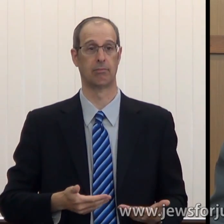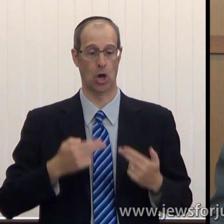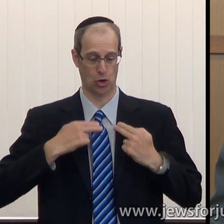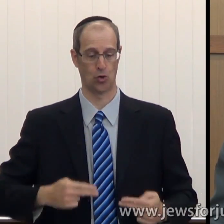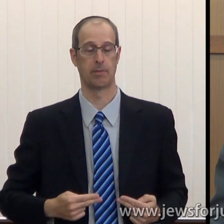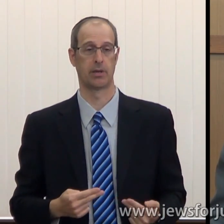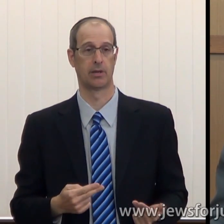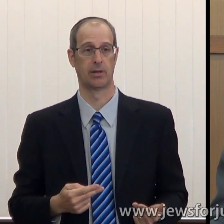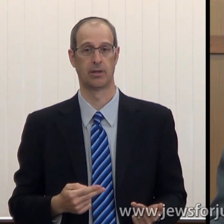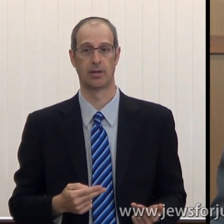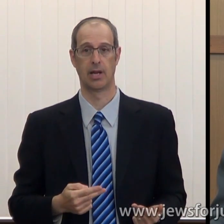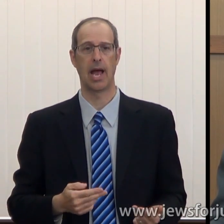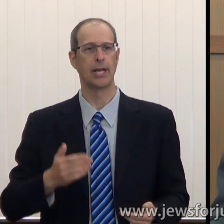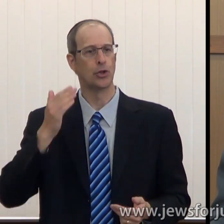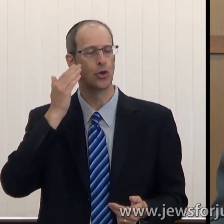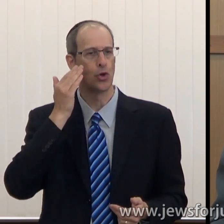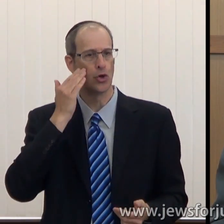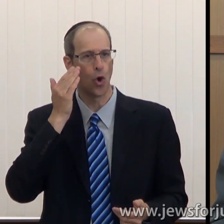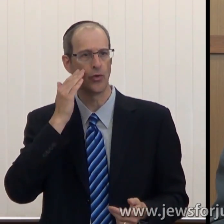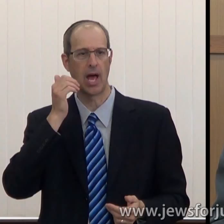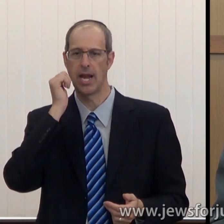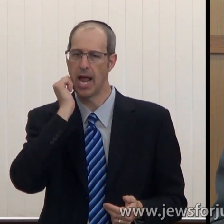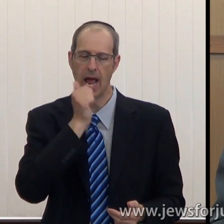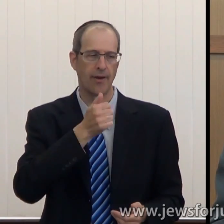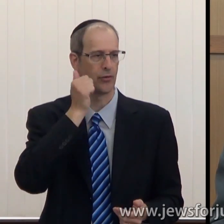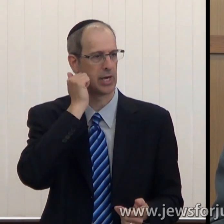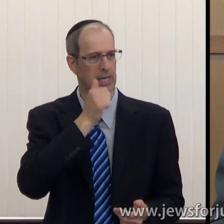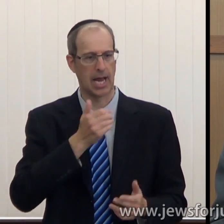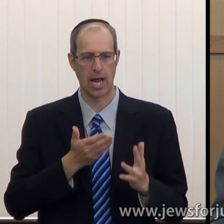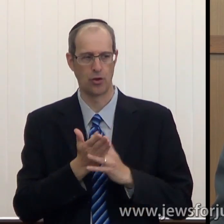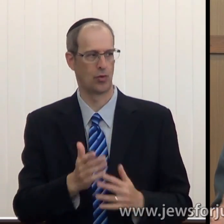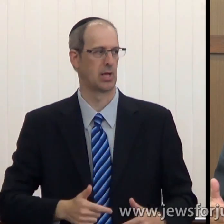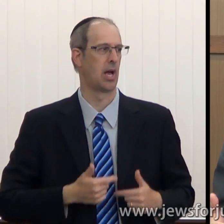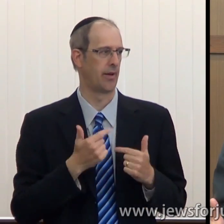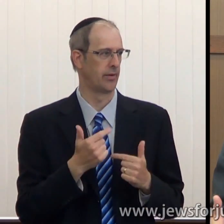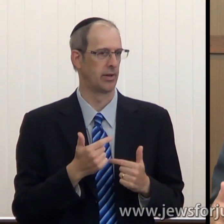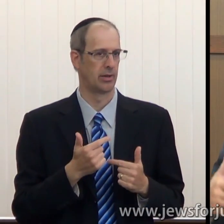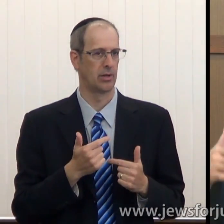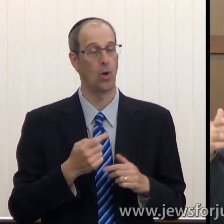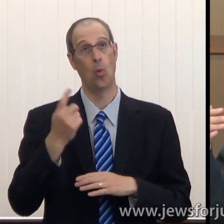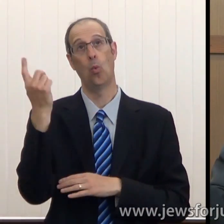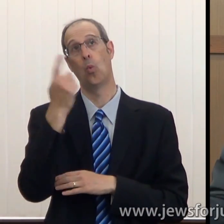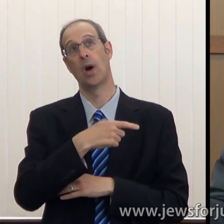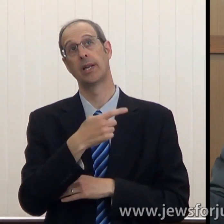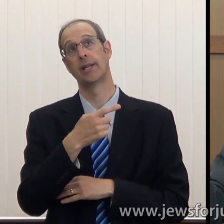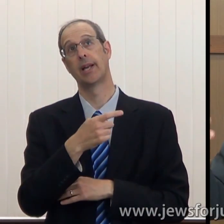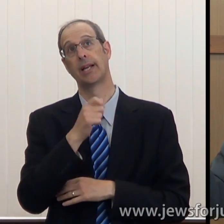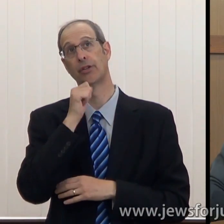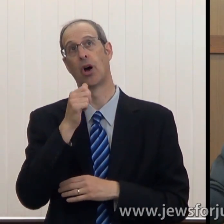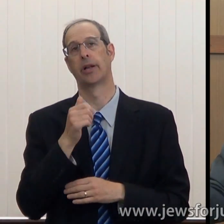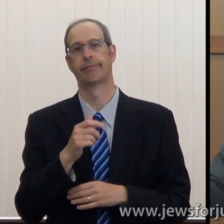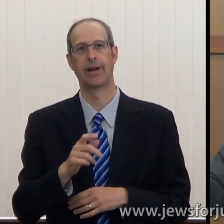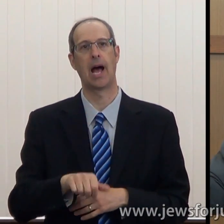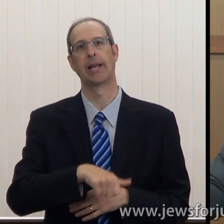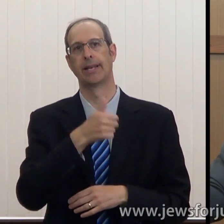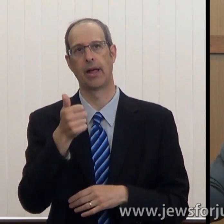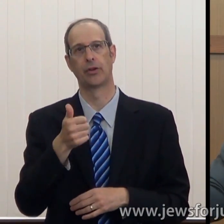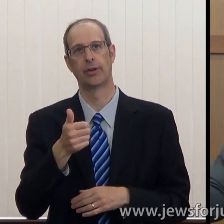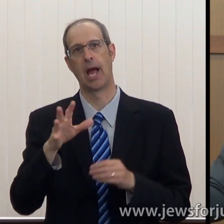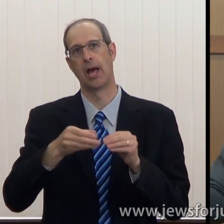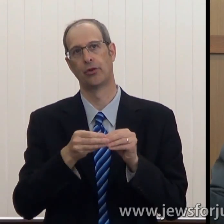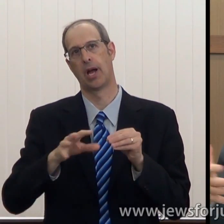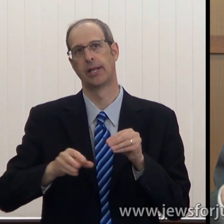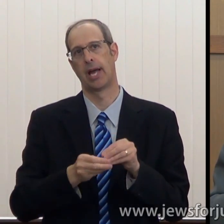And to be conscious of that every day as we go through life. That one day is not just another day and another day and another